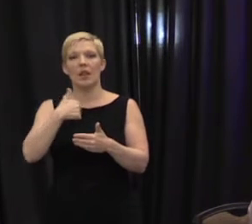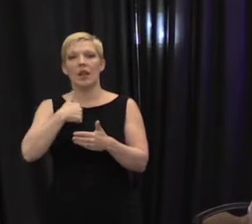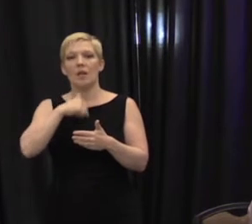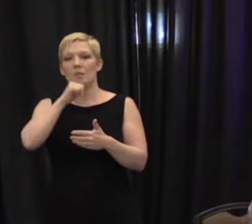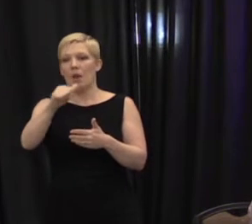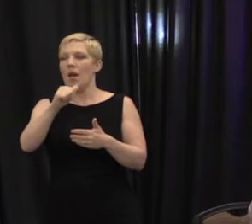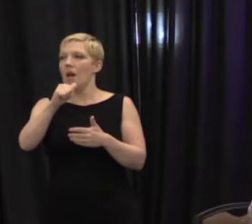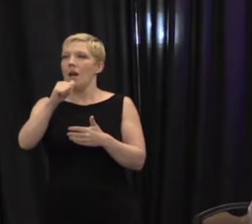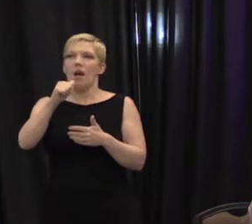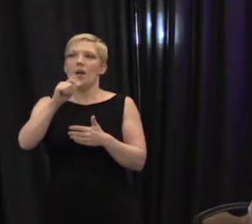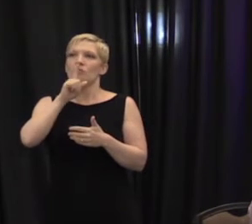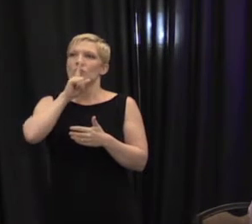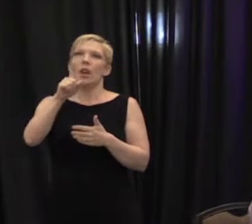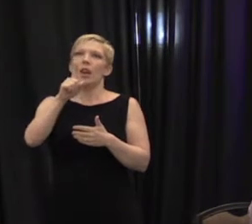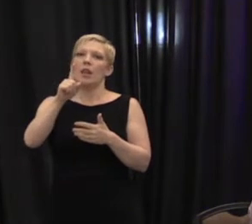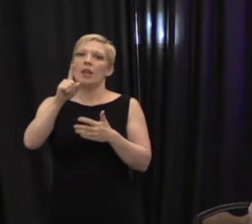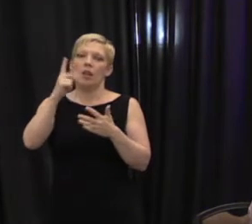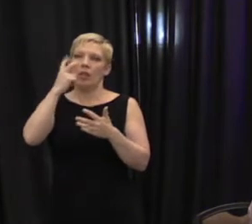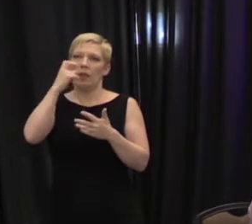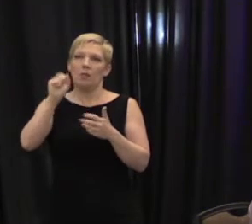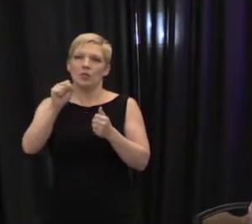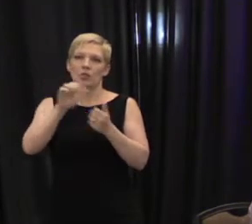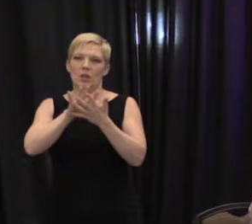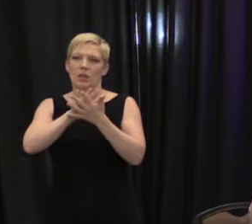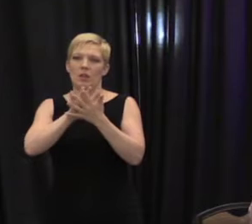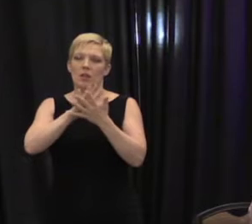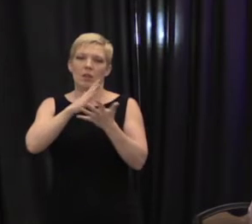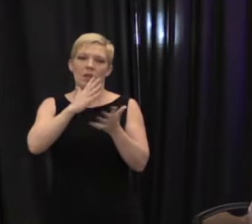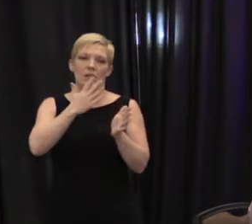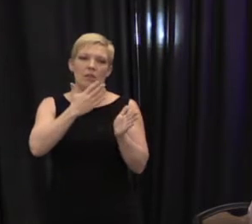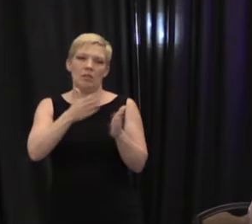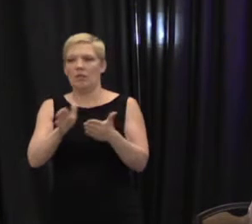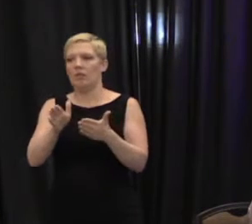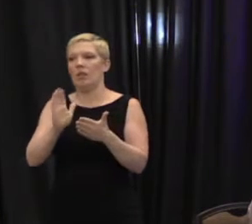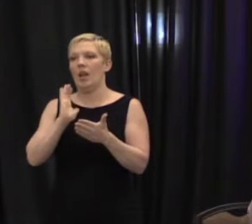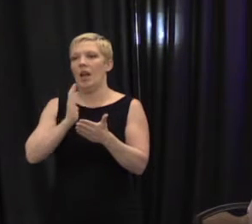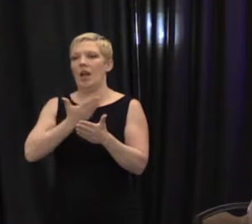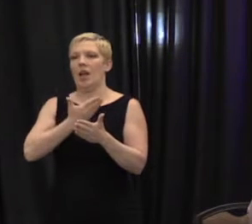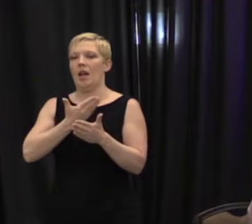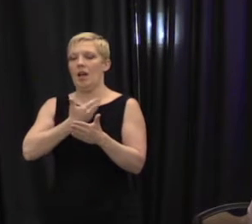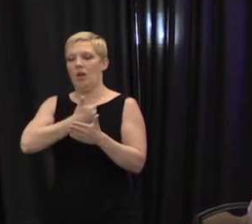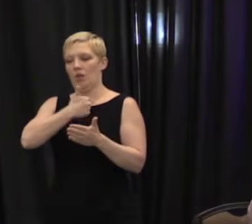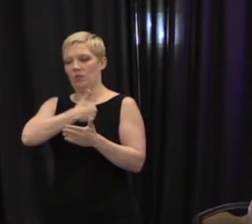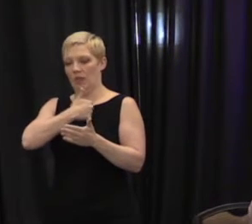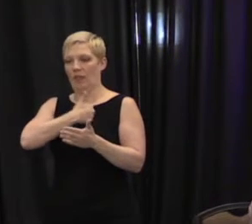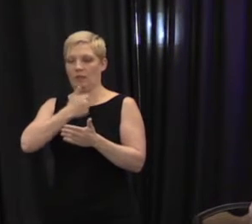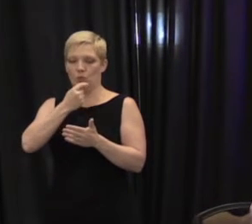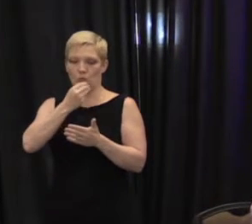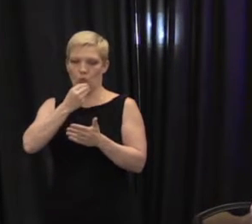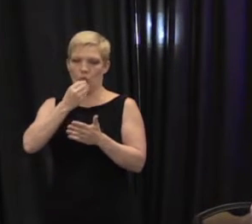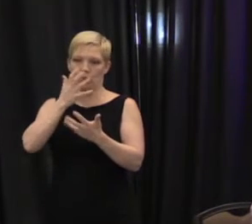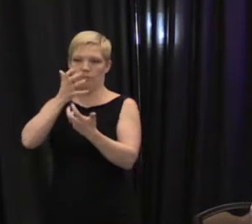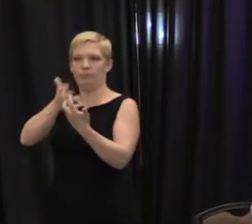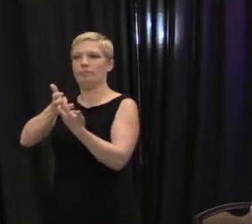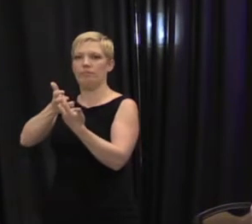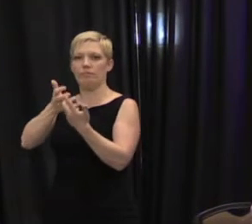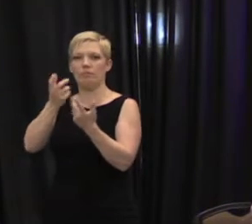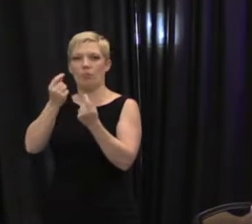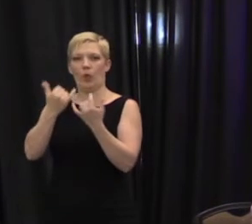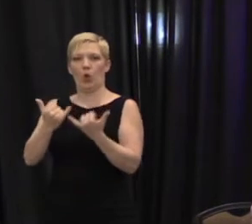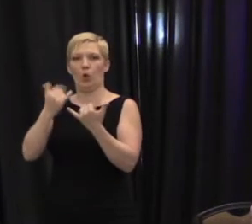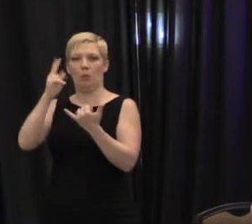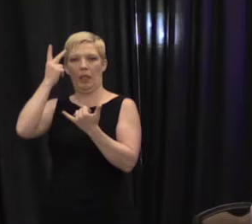looks like, right? I don't think we should dilute our win to accommodate to the current political environment at all. But I do think a lot of the reframing that we